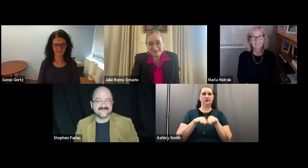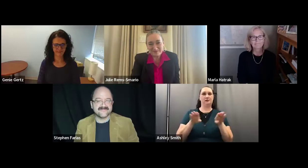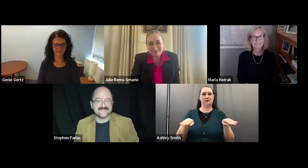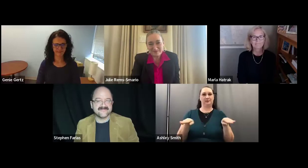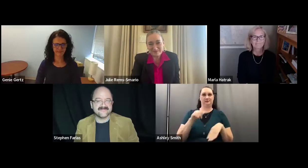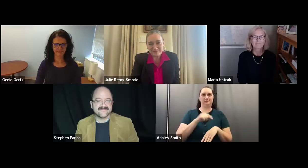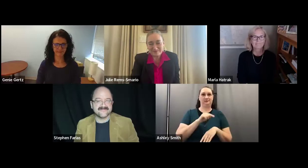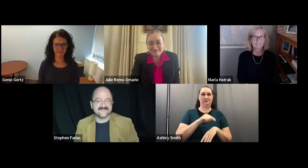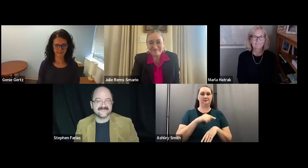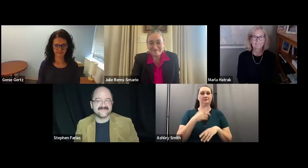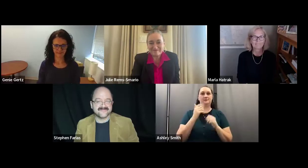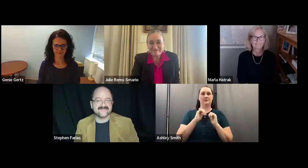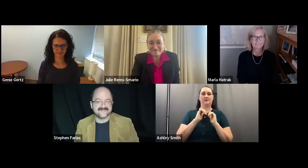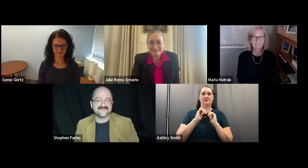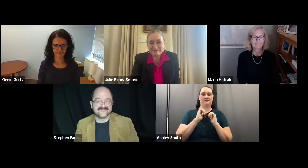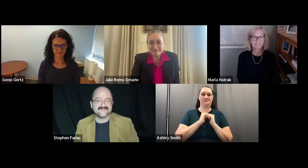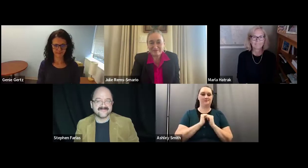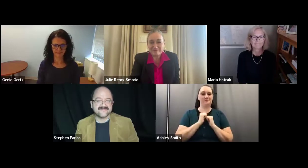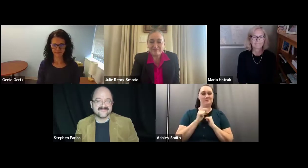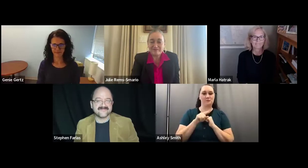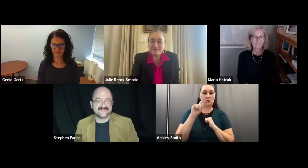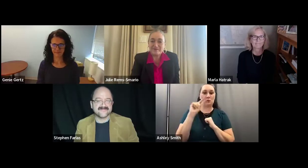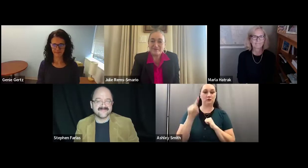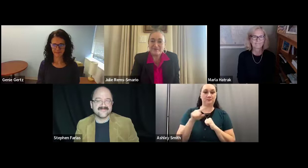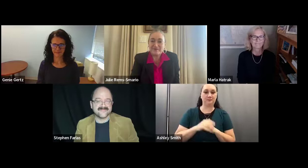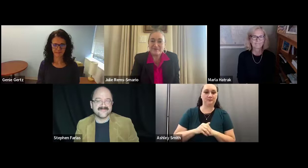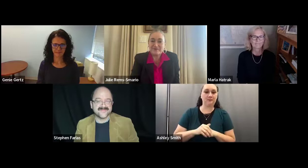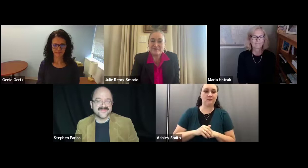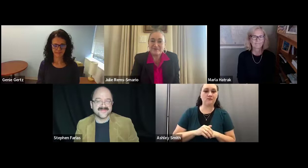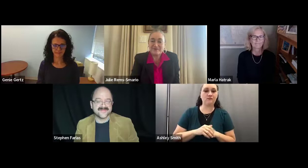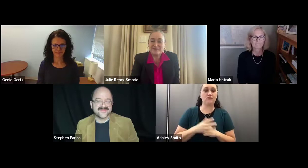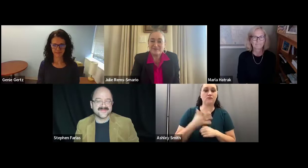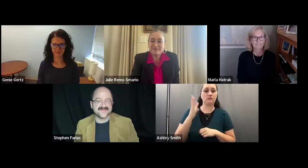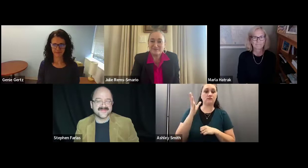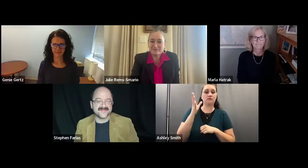So now we would like to speak about children